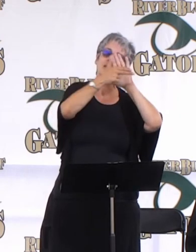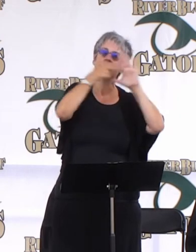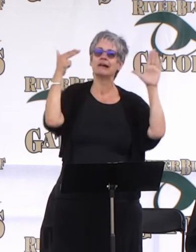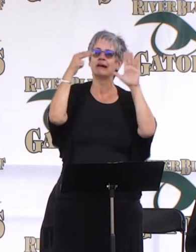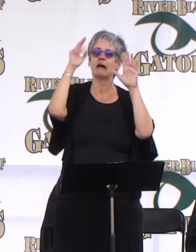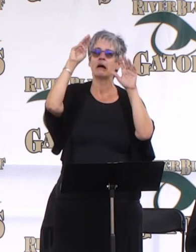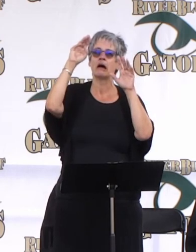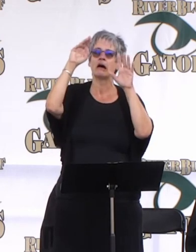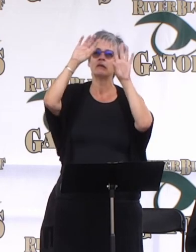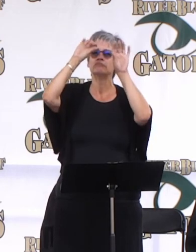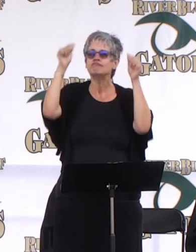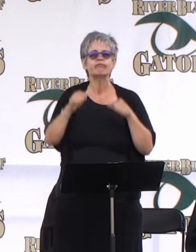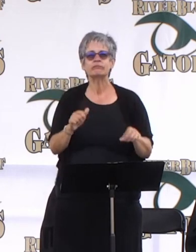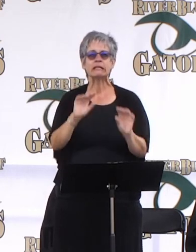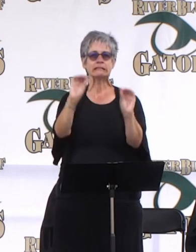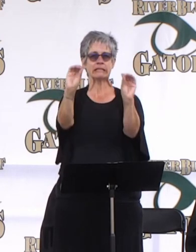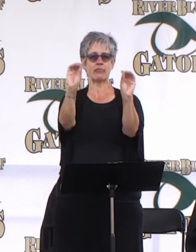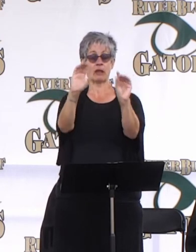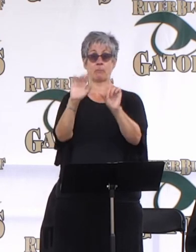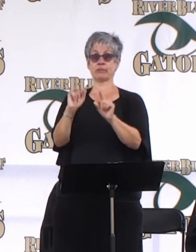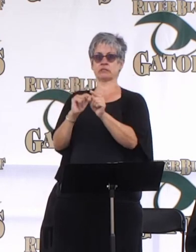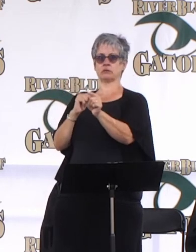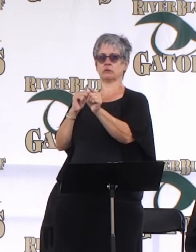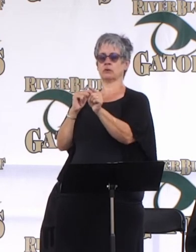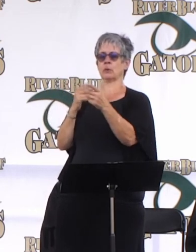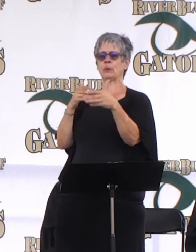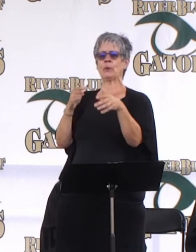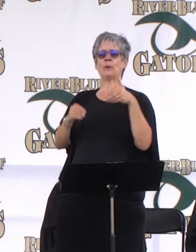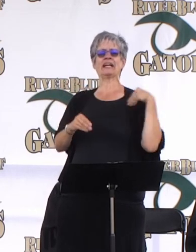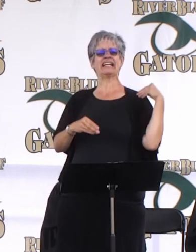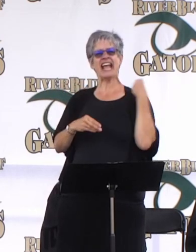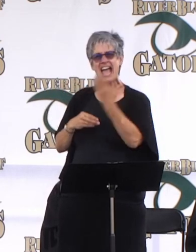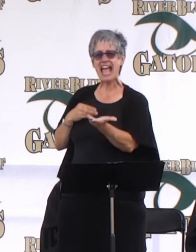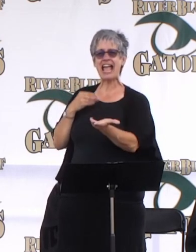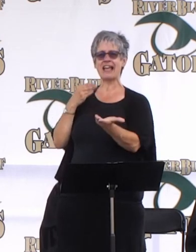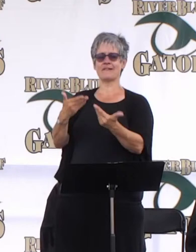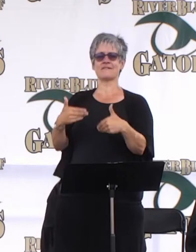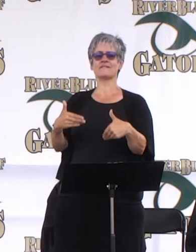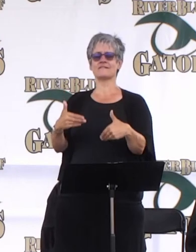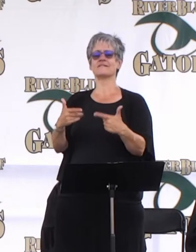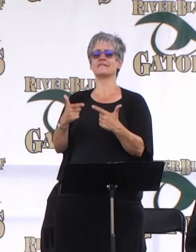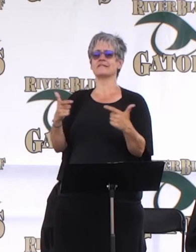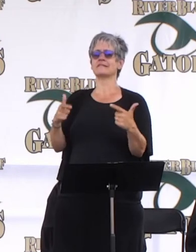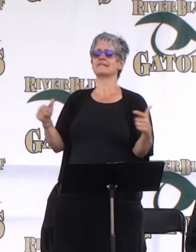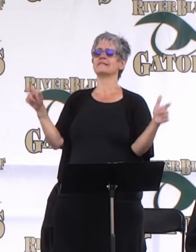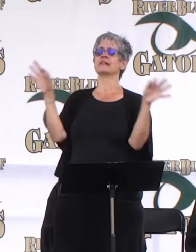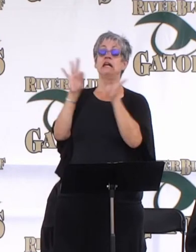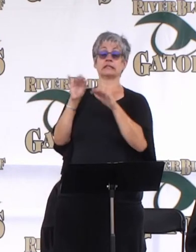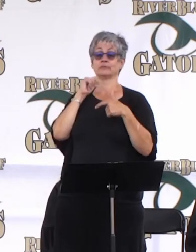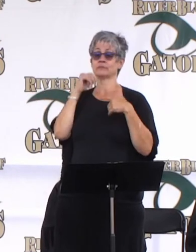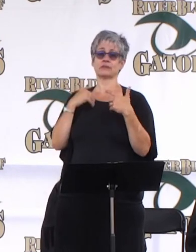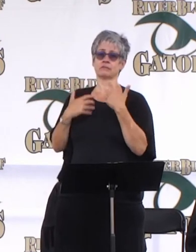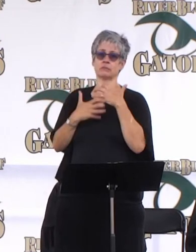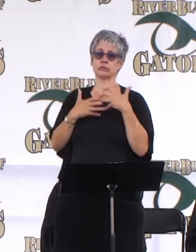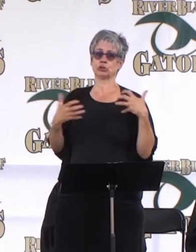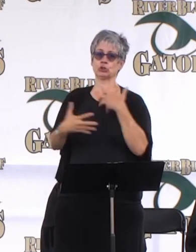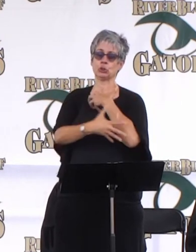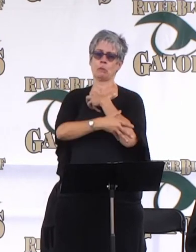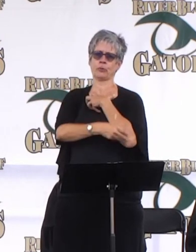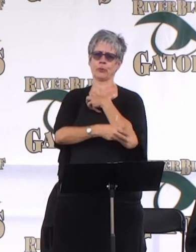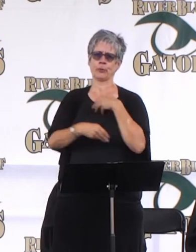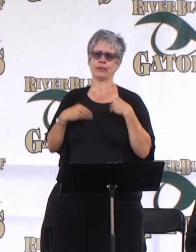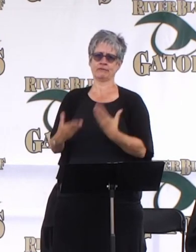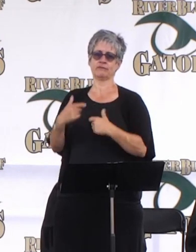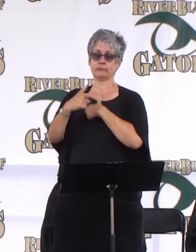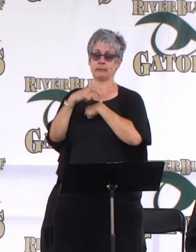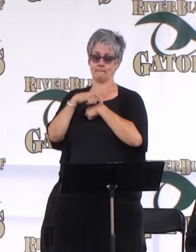a giant because of what she gave. She knew she didn't have much in terms of material possessions, and so she gave her time. She